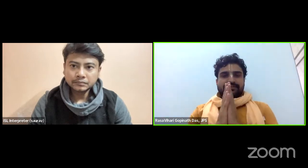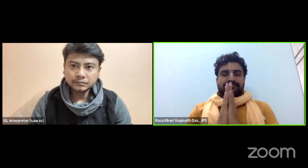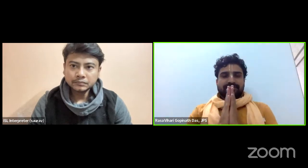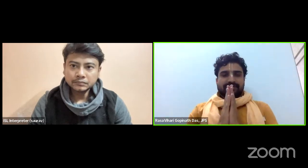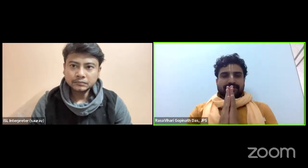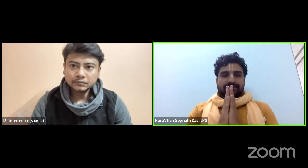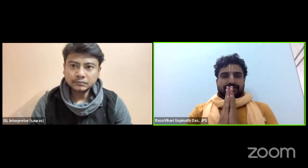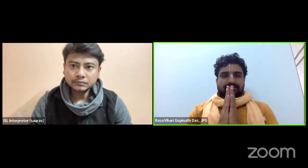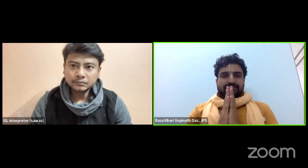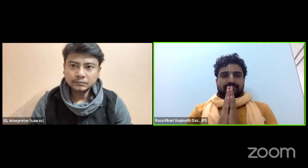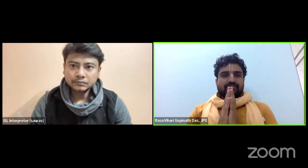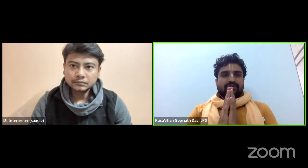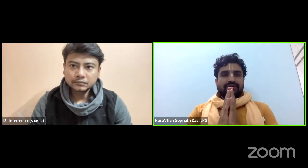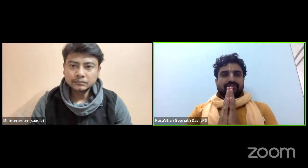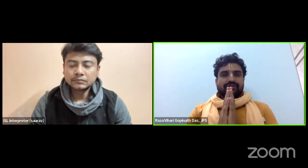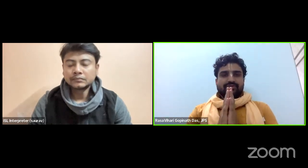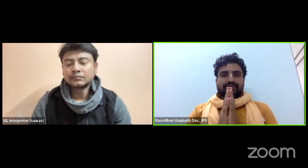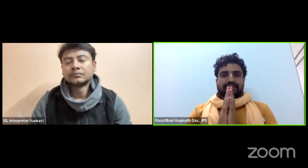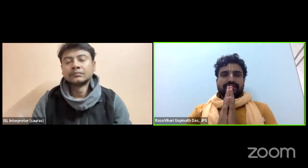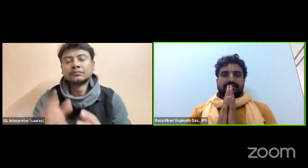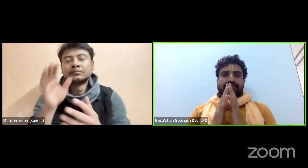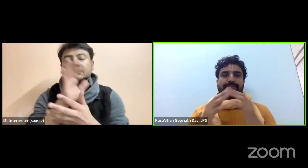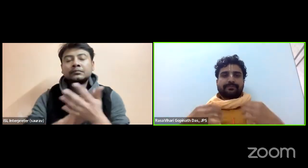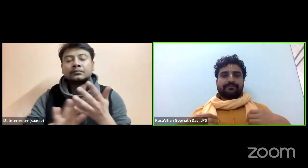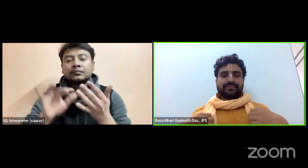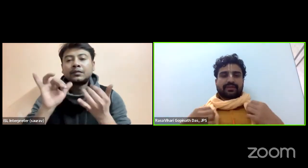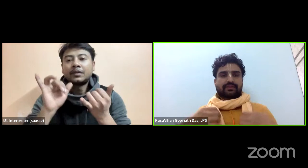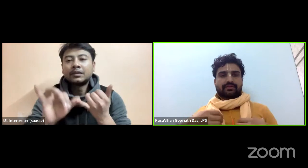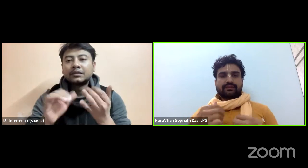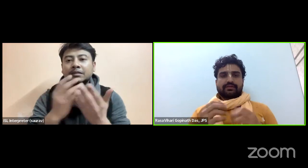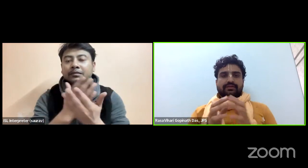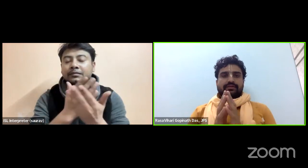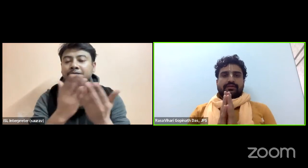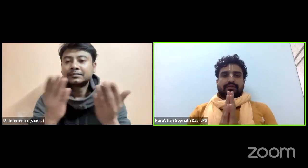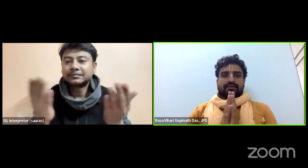Hare Krishna to all devotees who have gathered today.